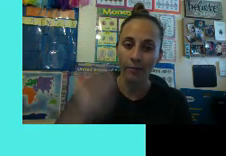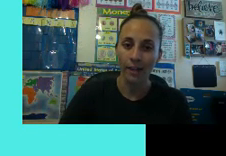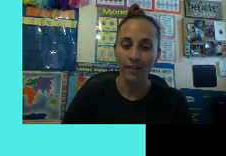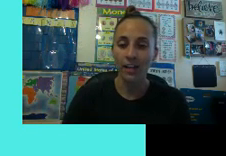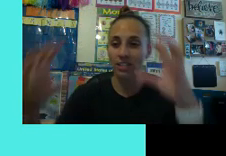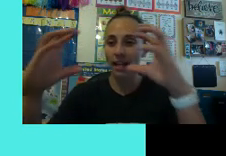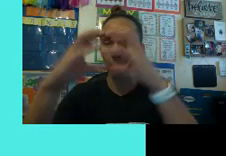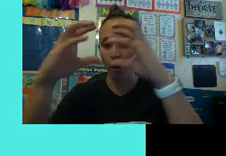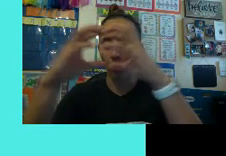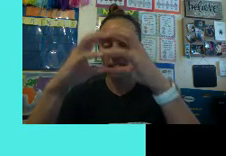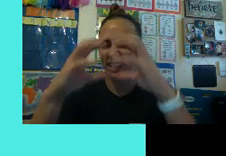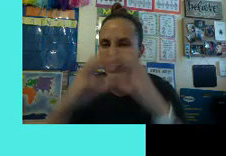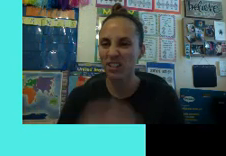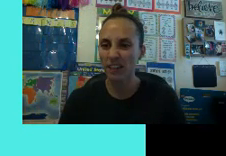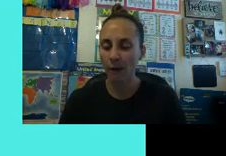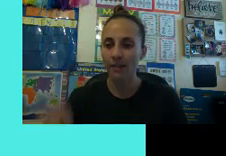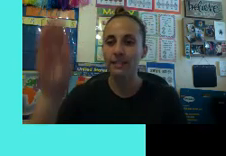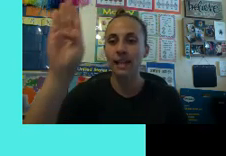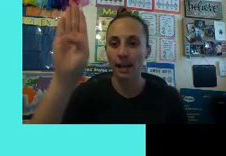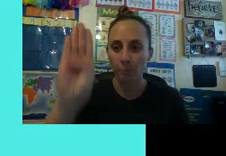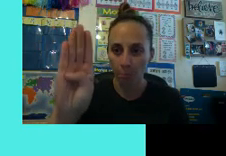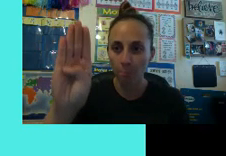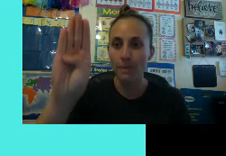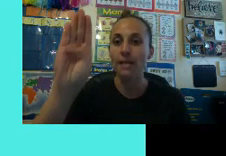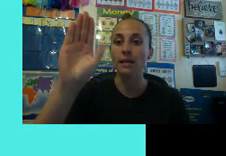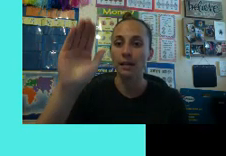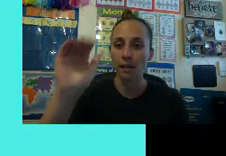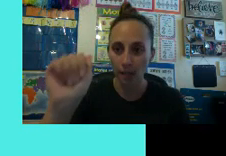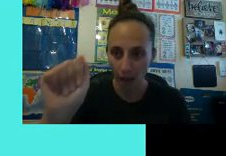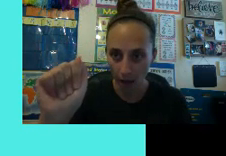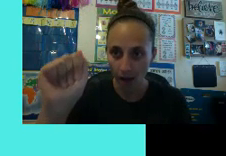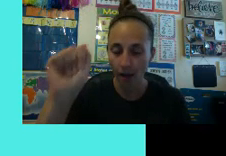B-A-L-L. They just say ball. It's easier that way than saying